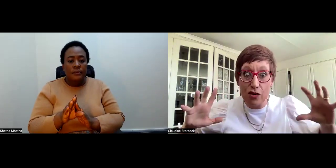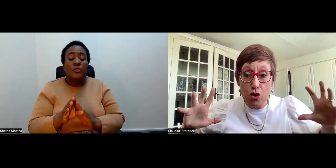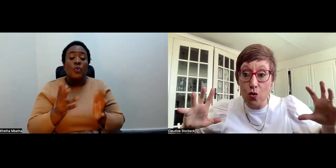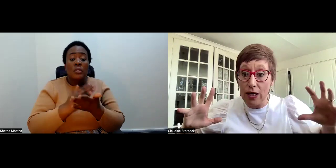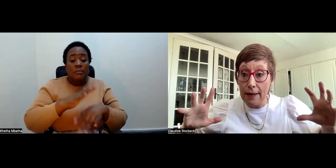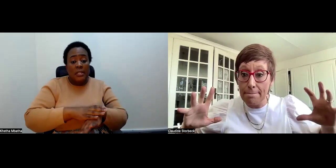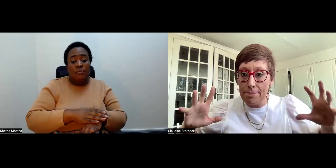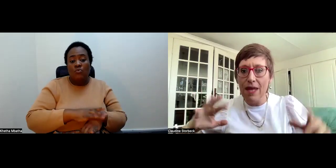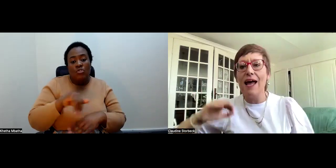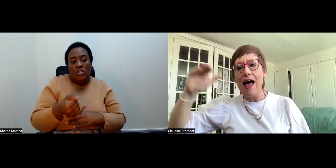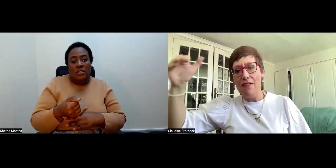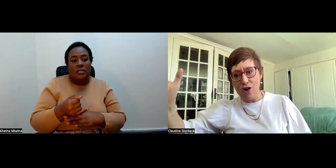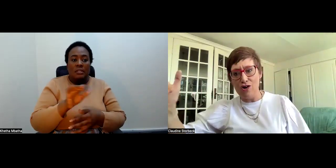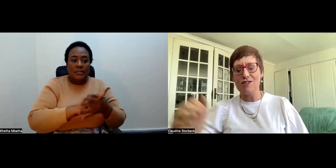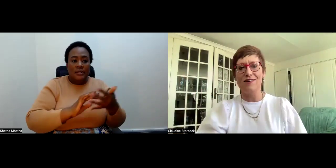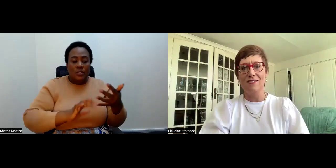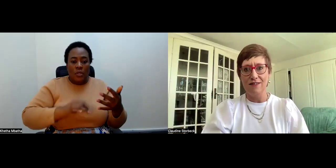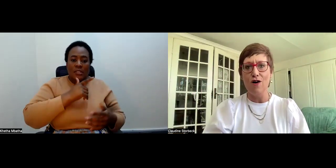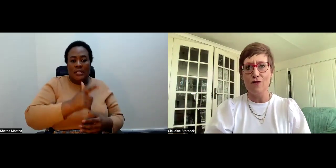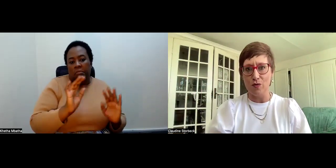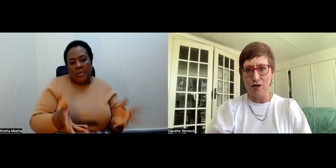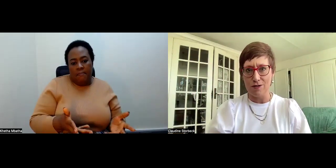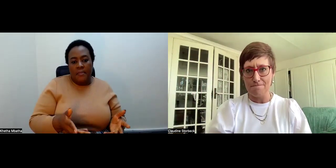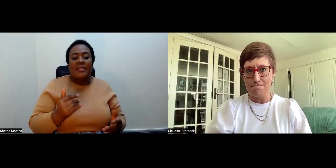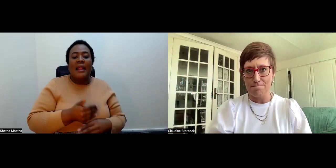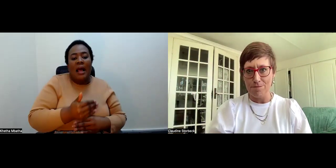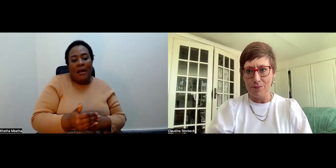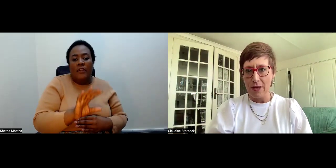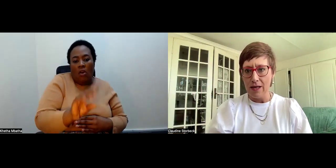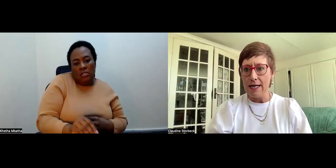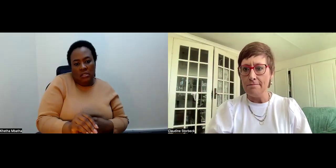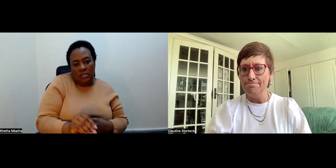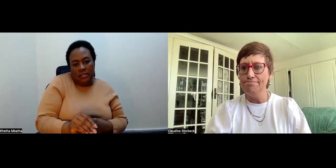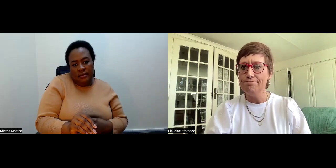just tell the story and then ask afterwards.